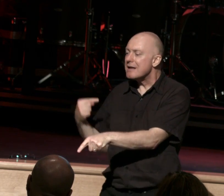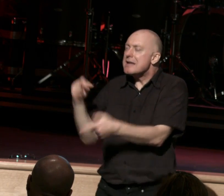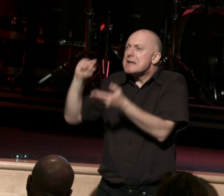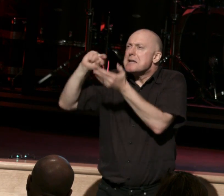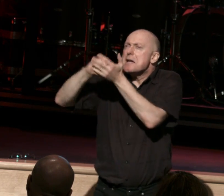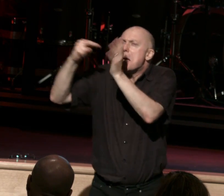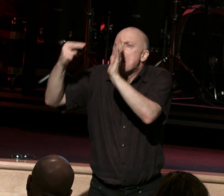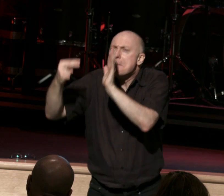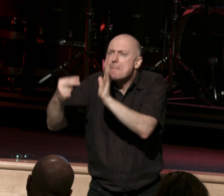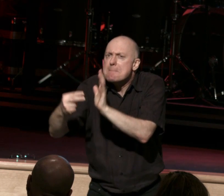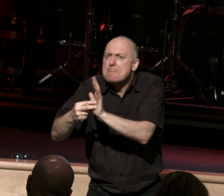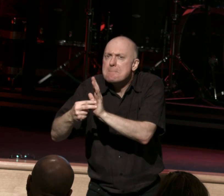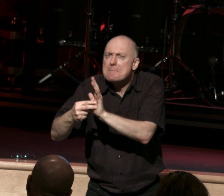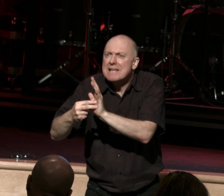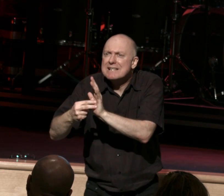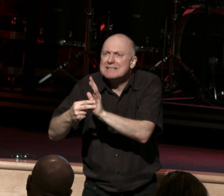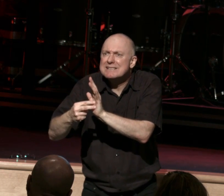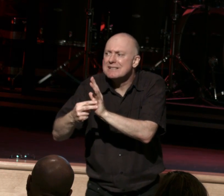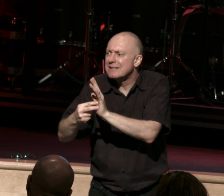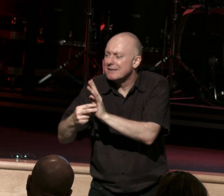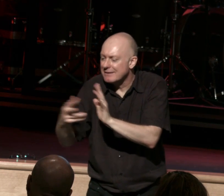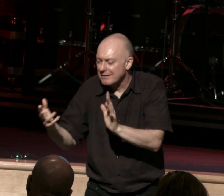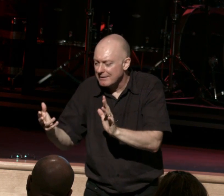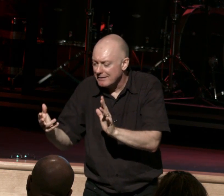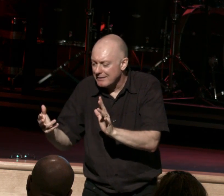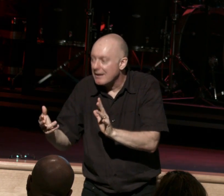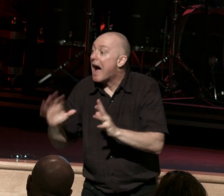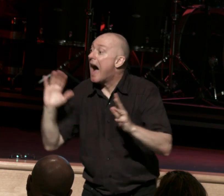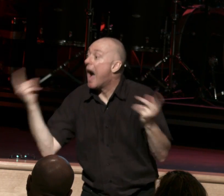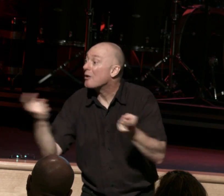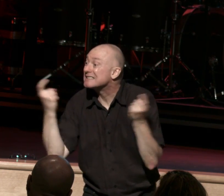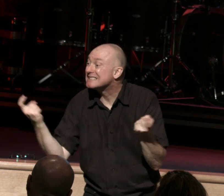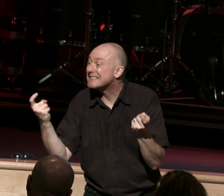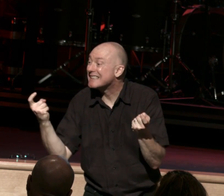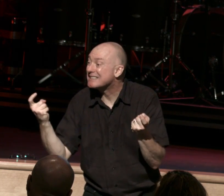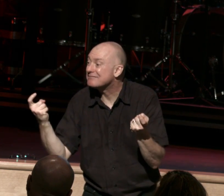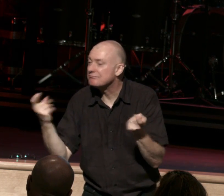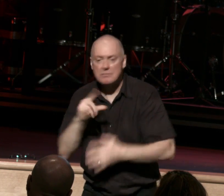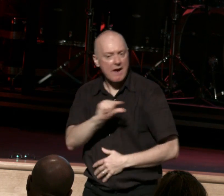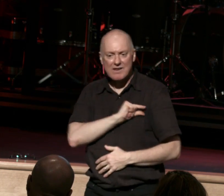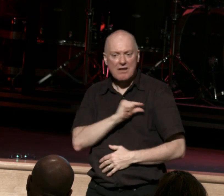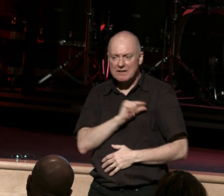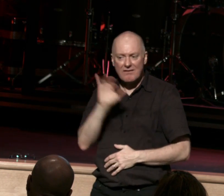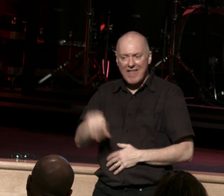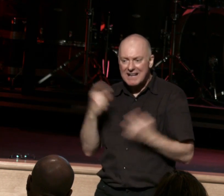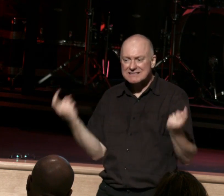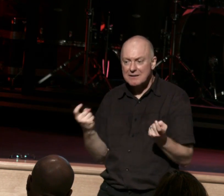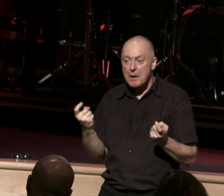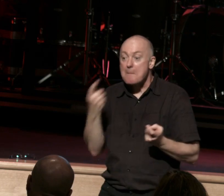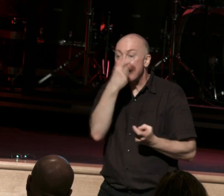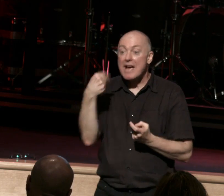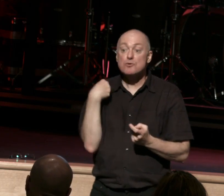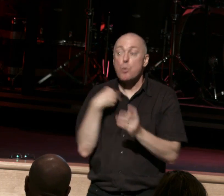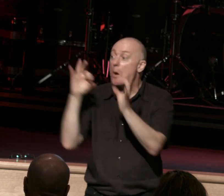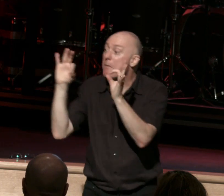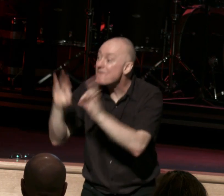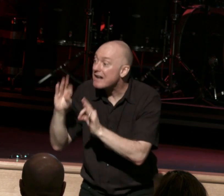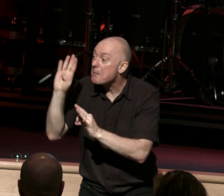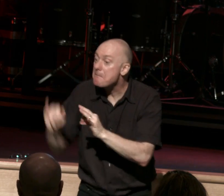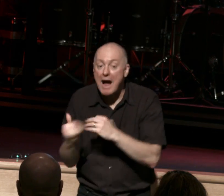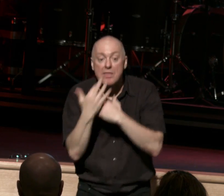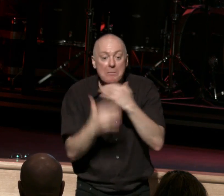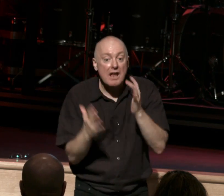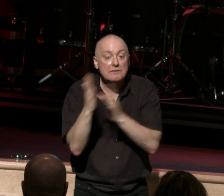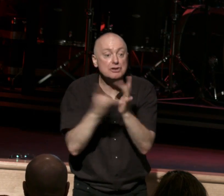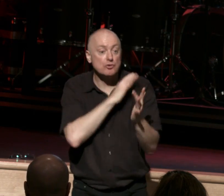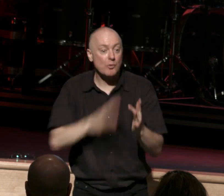we're perfected. The sentence of sin will never be held upon us. And because we've been perfected